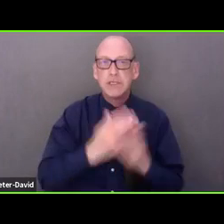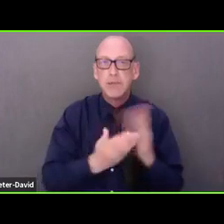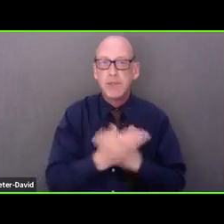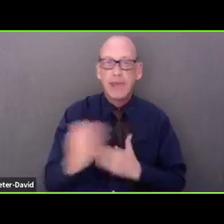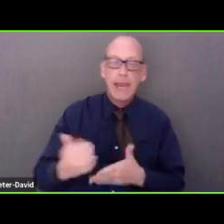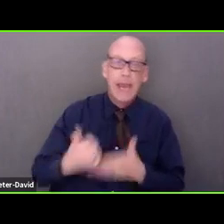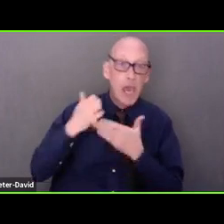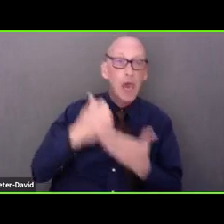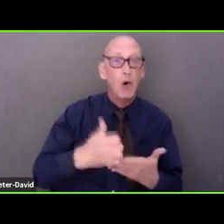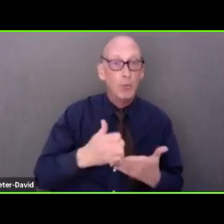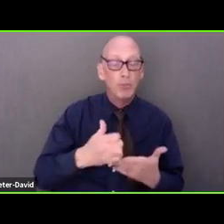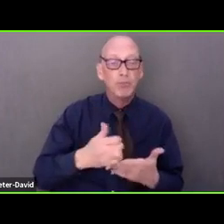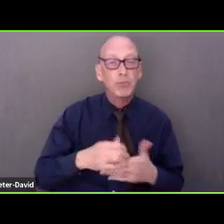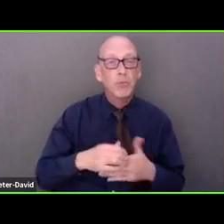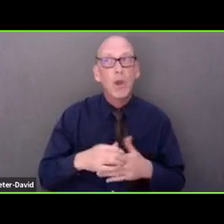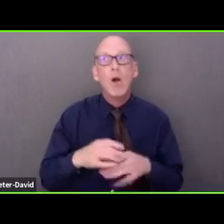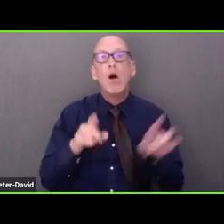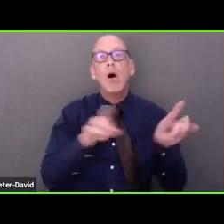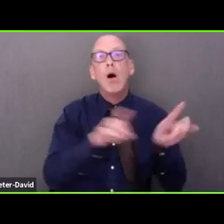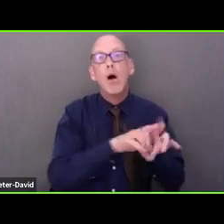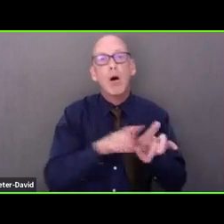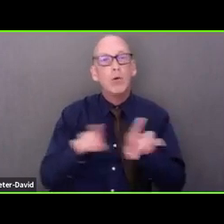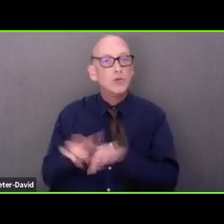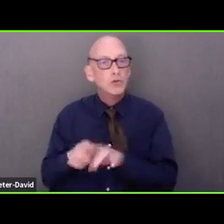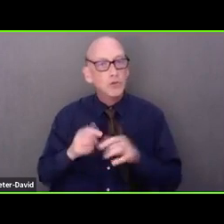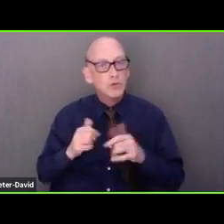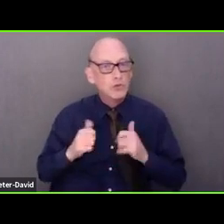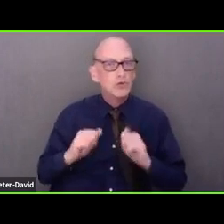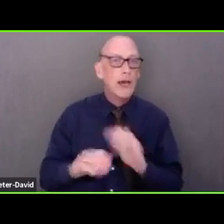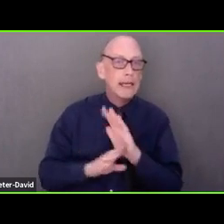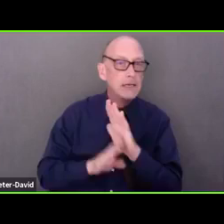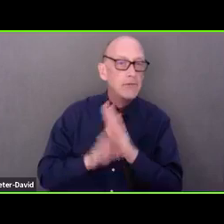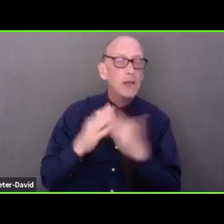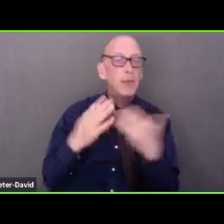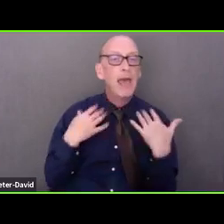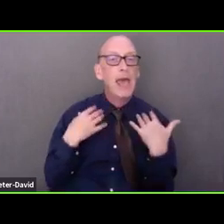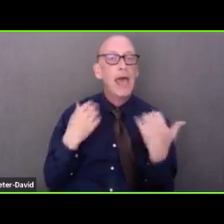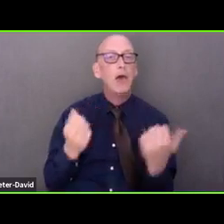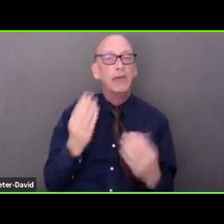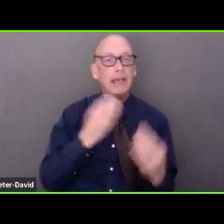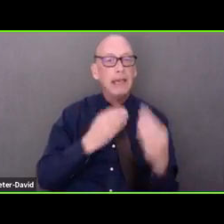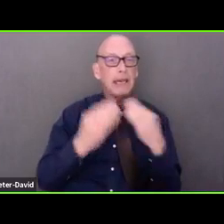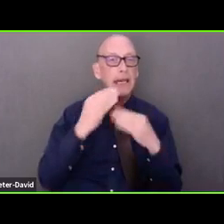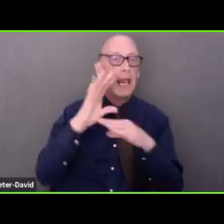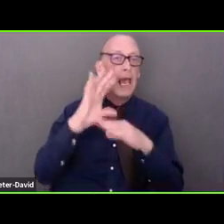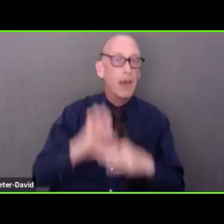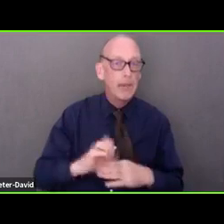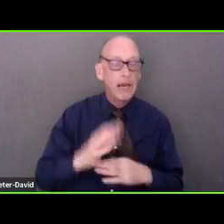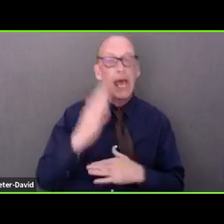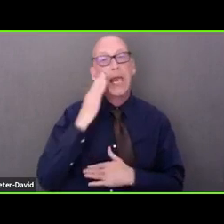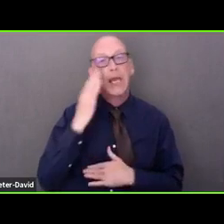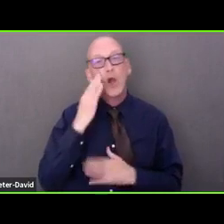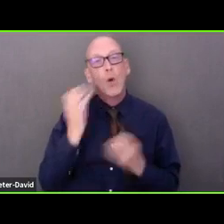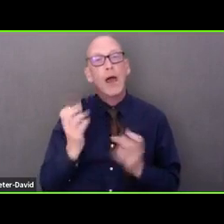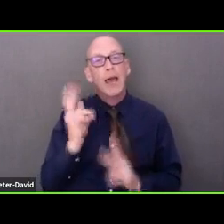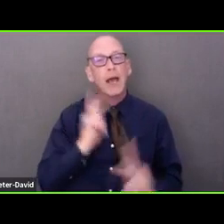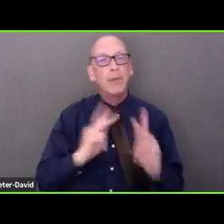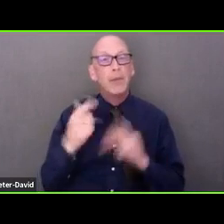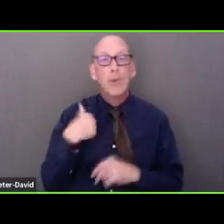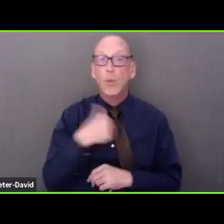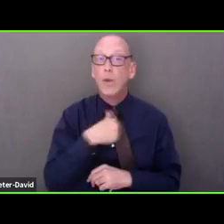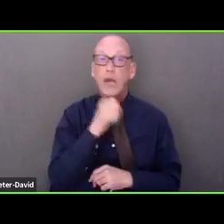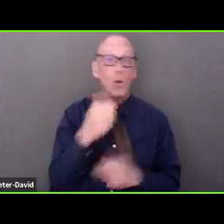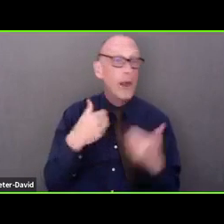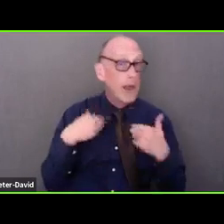and also to try to develop healthier eating habits. And I know a lot of times we don't have the